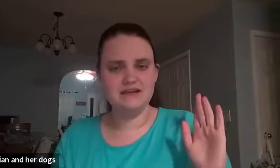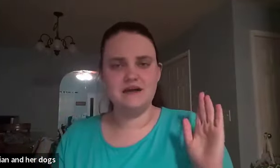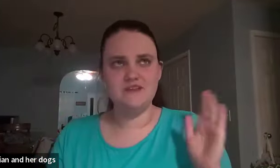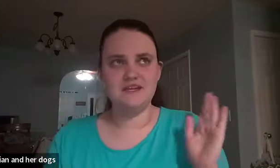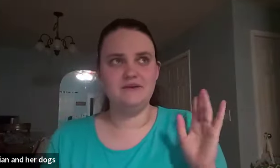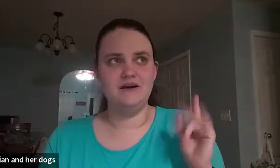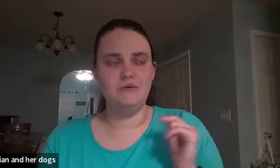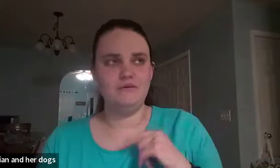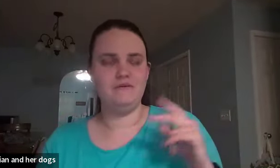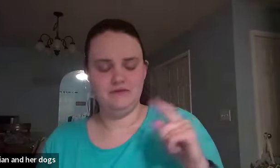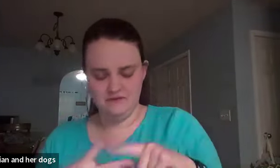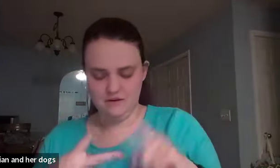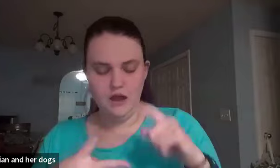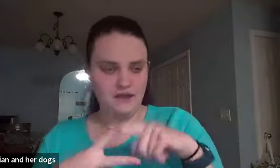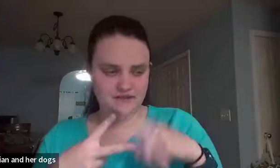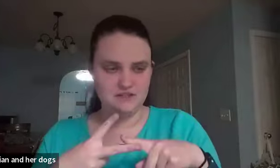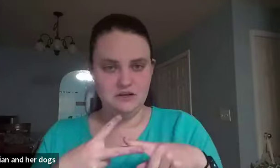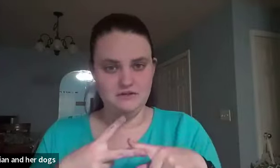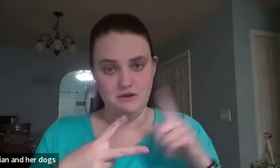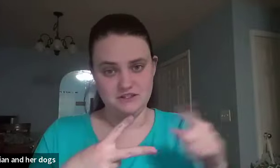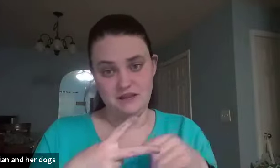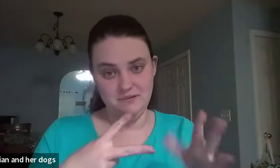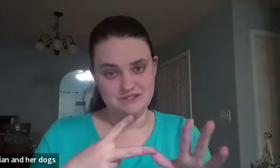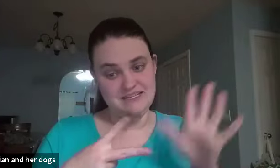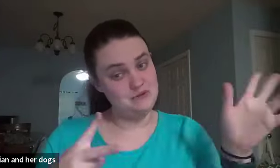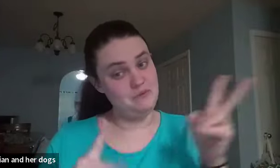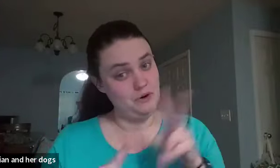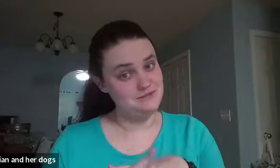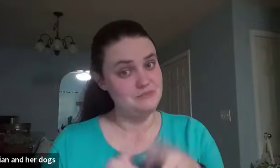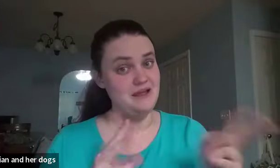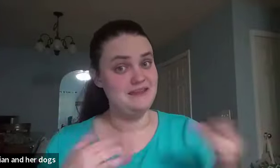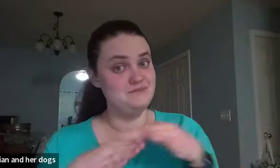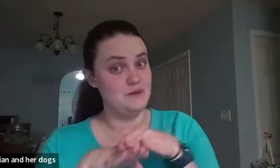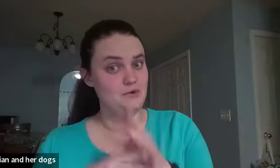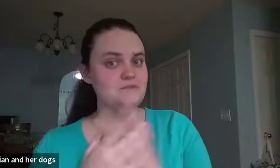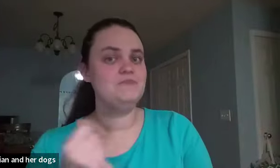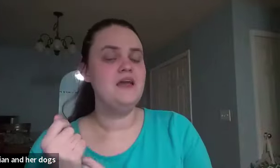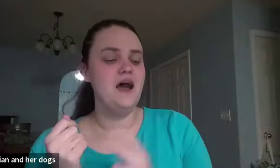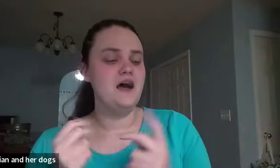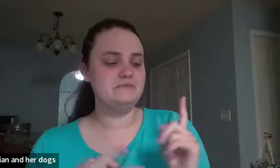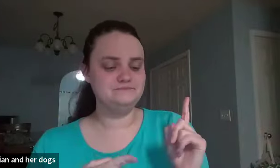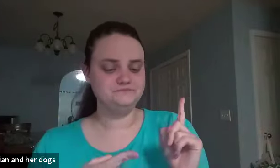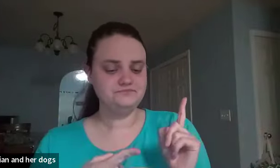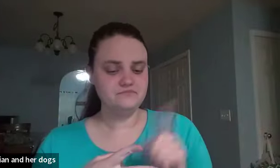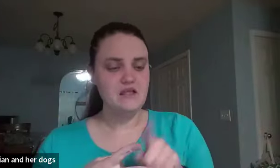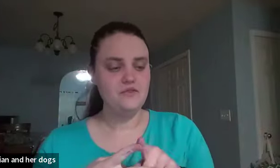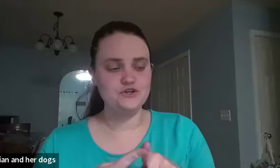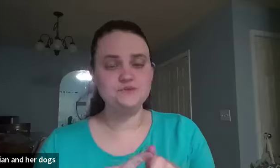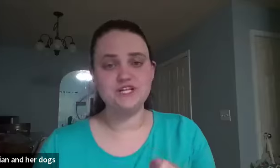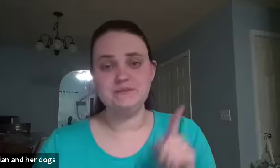Because I'm thinking about, well, I'll add these two here. They're also animal signs, so it works. We're applying them to both. The first one's going to